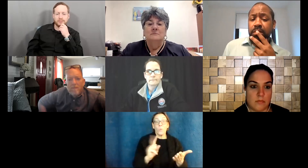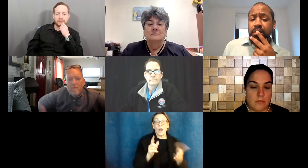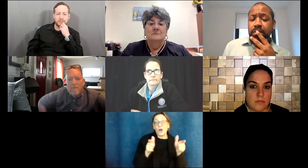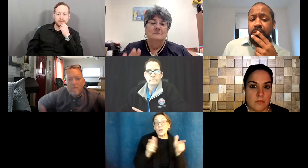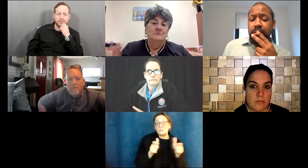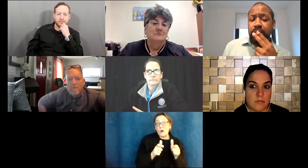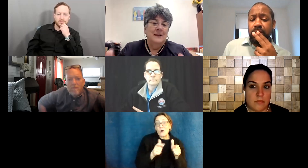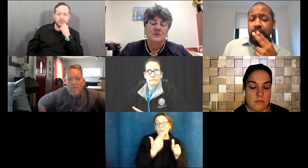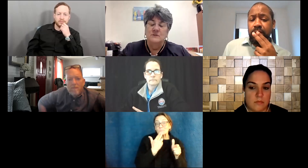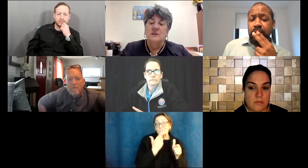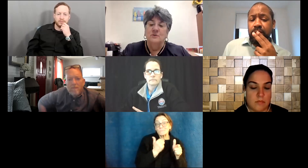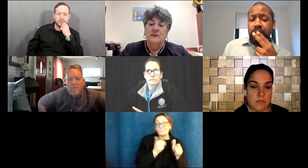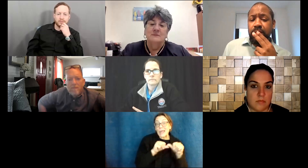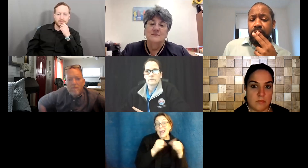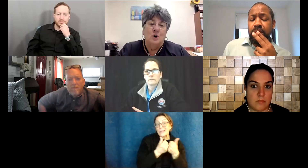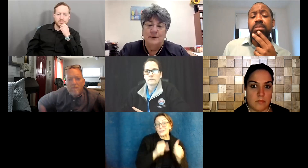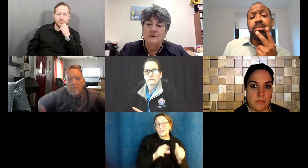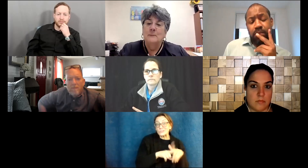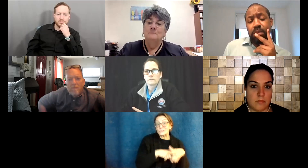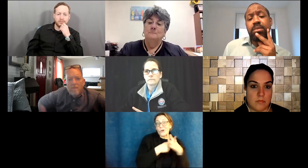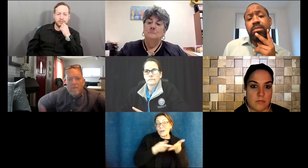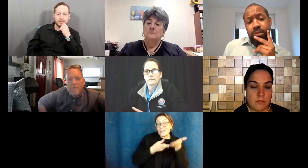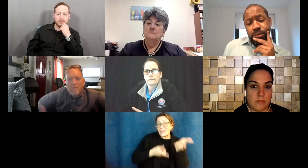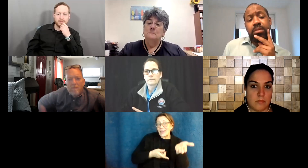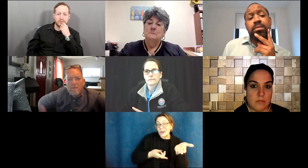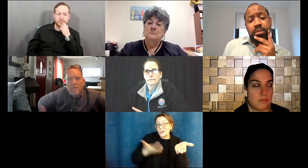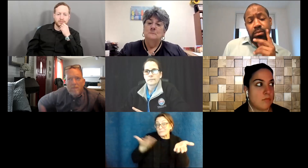small agency could get started.